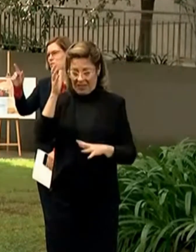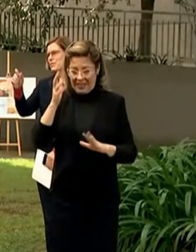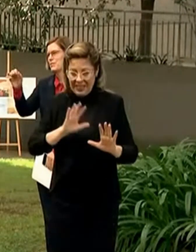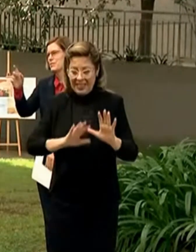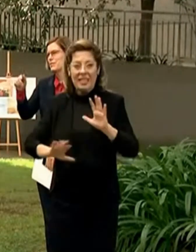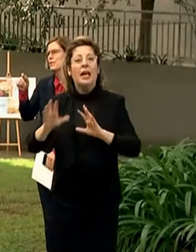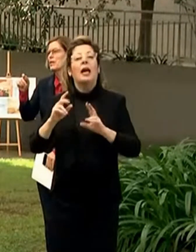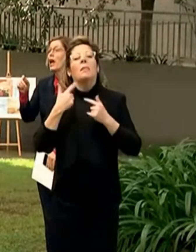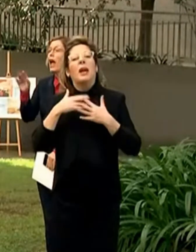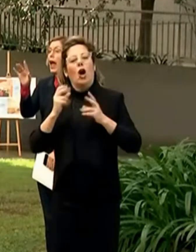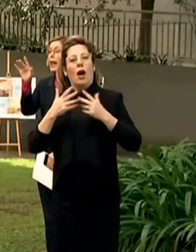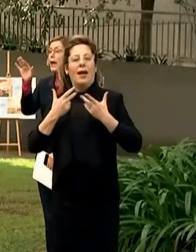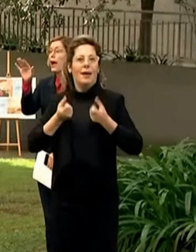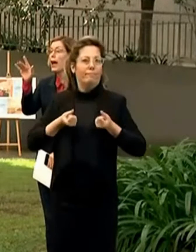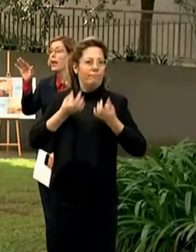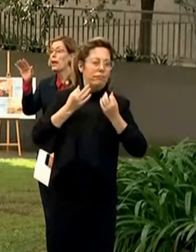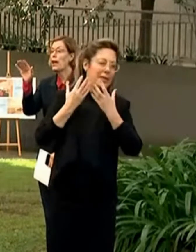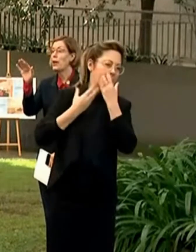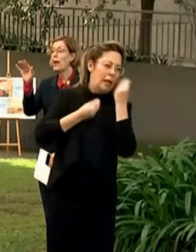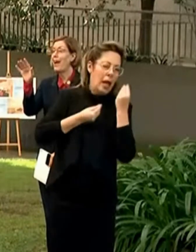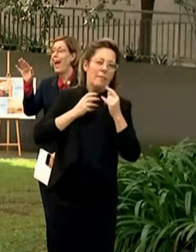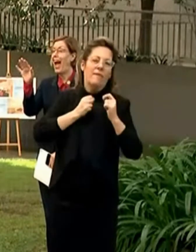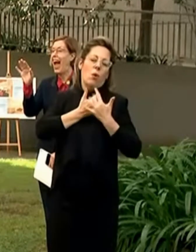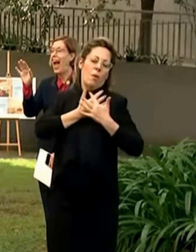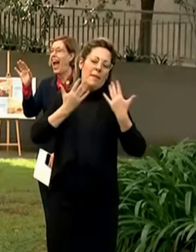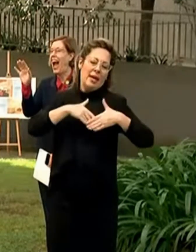needing hospitalisation.